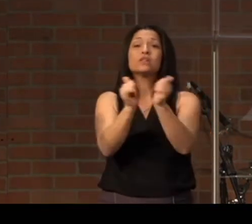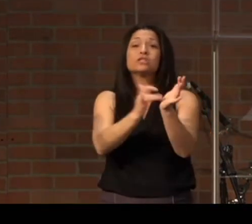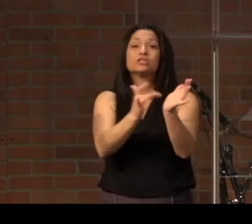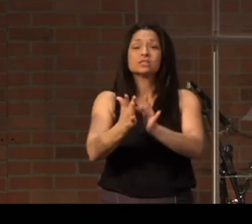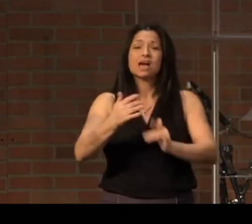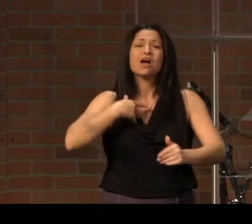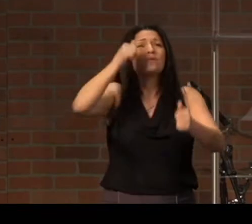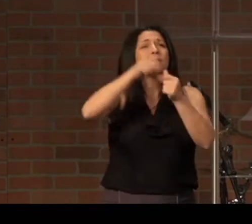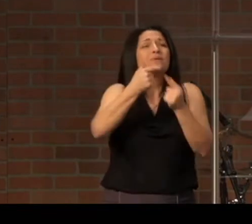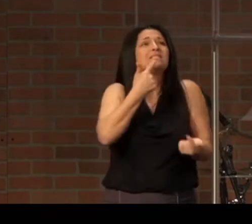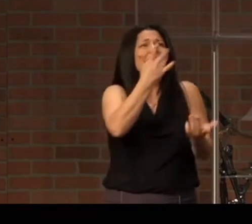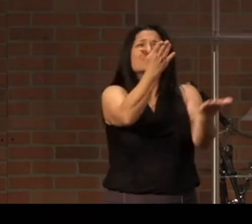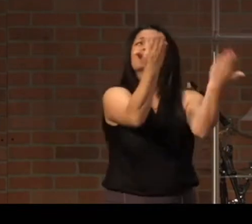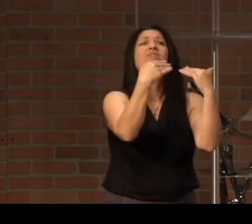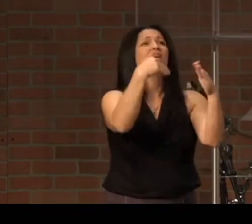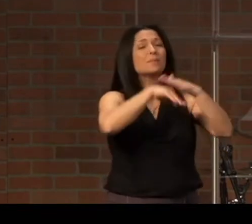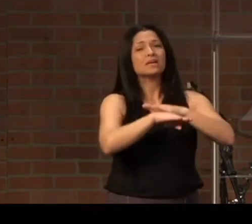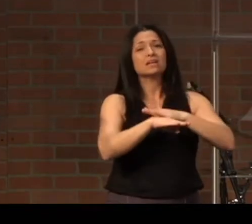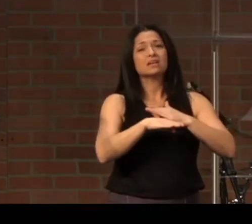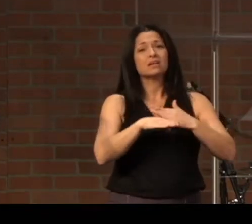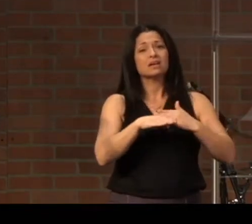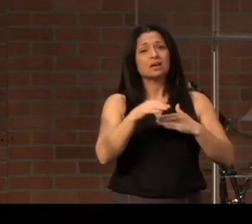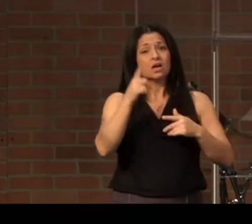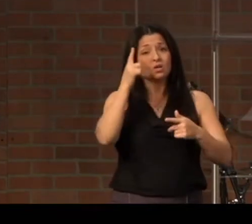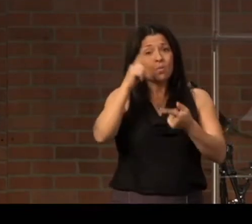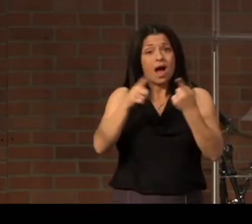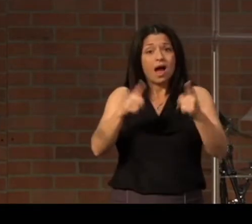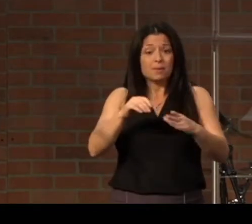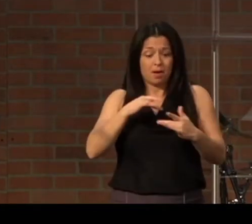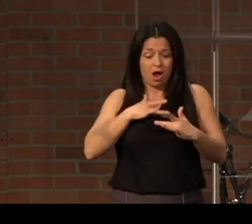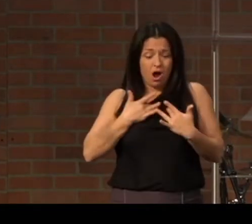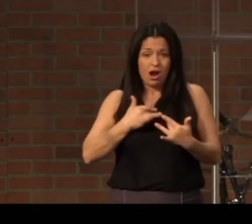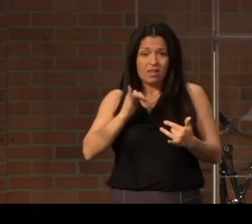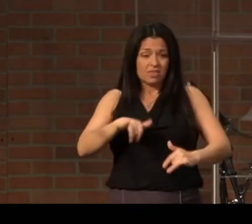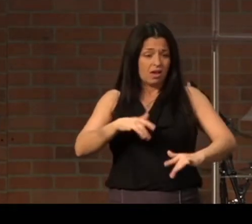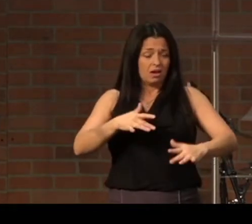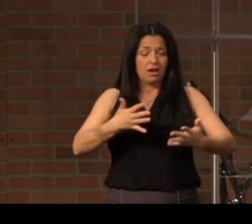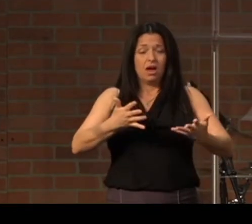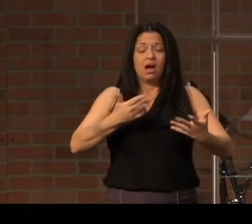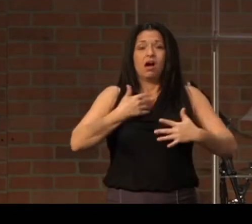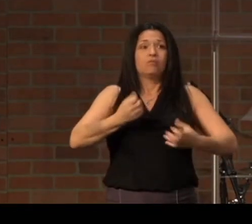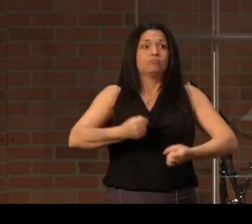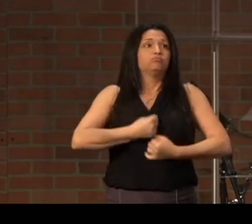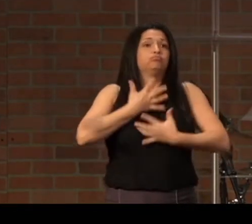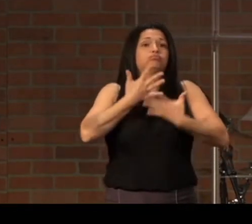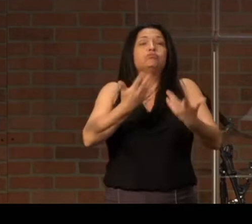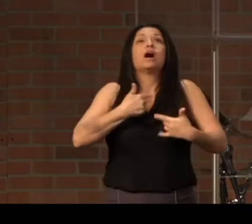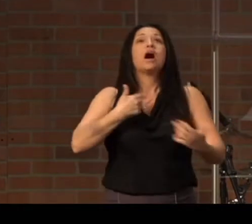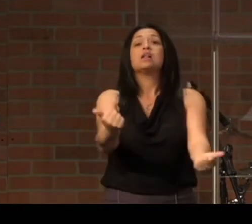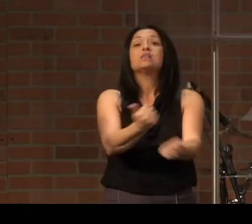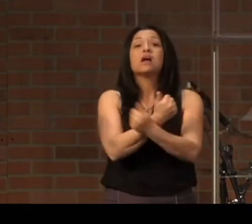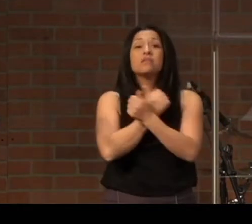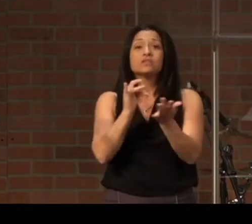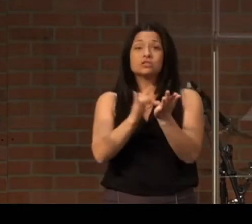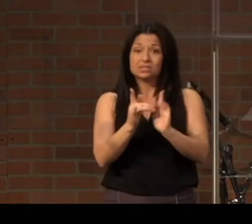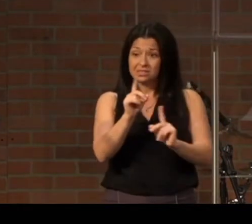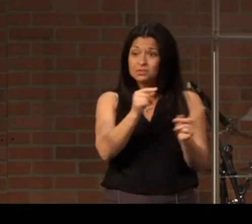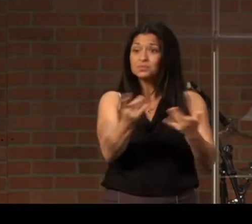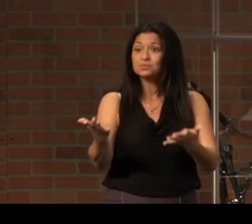saying, Jesus, come in. And you know what happened? My heart was filled with a love for Jesus. I love Jesus. Didn't